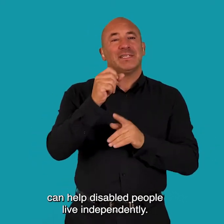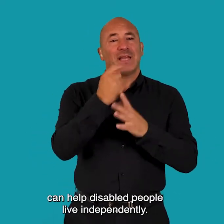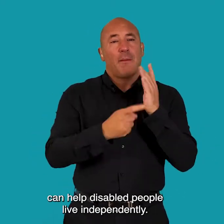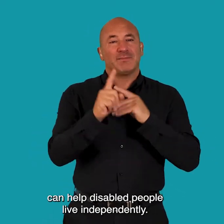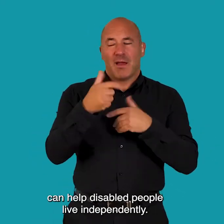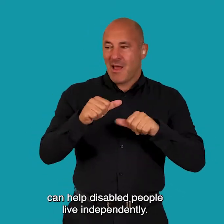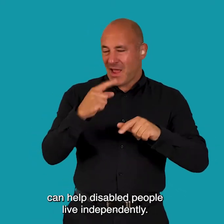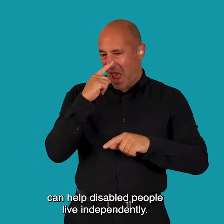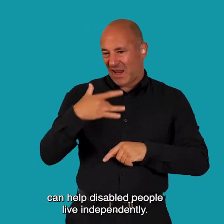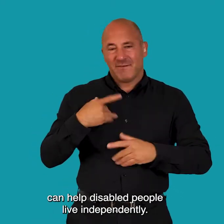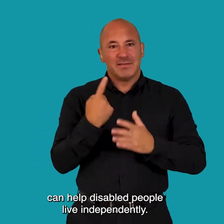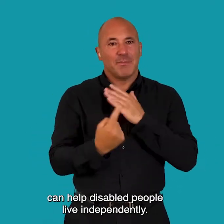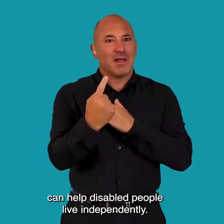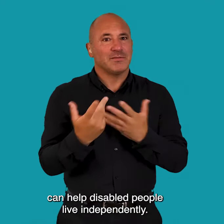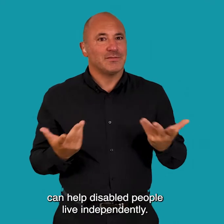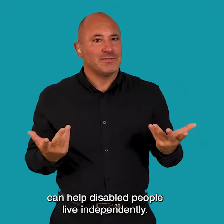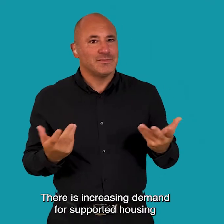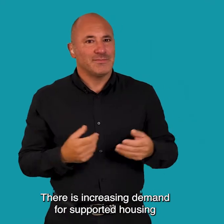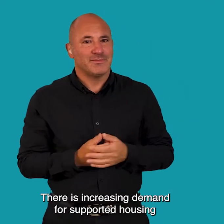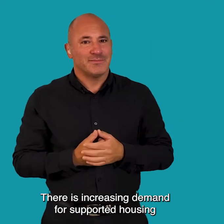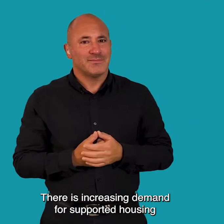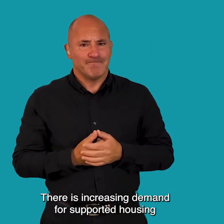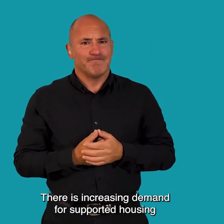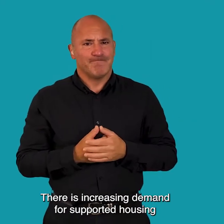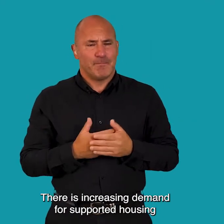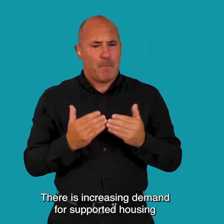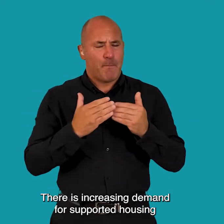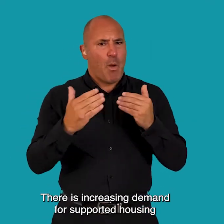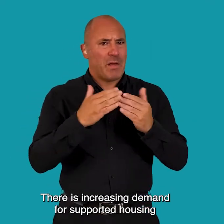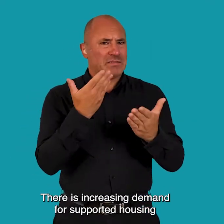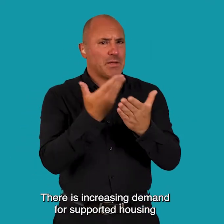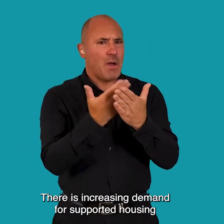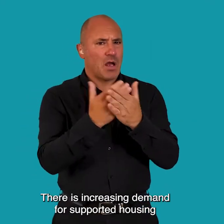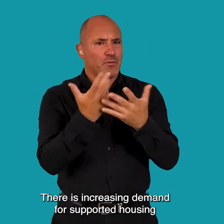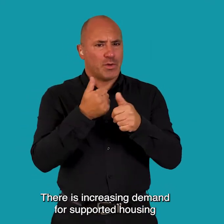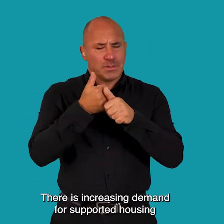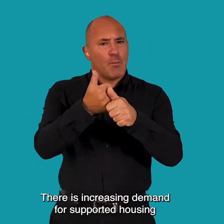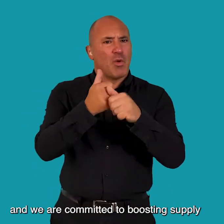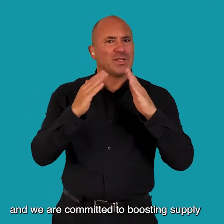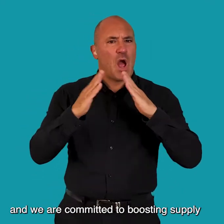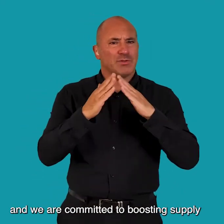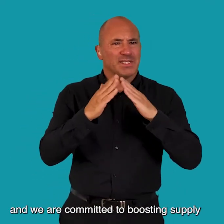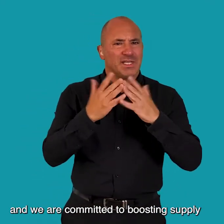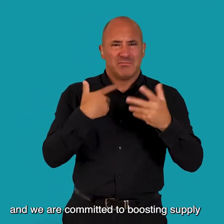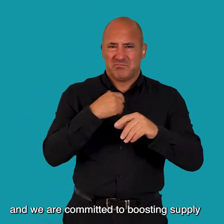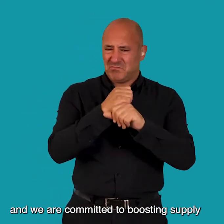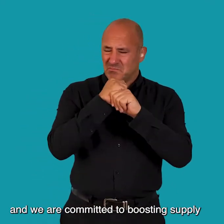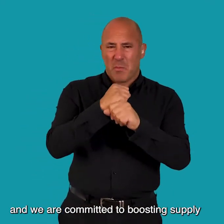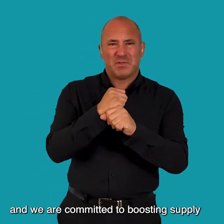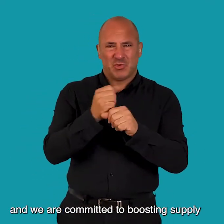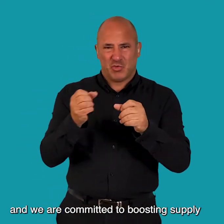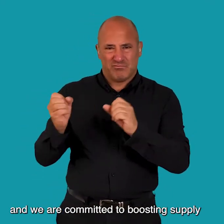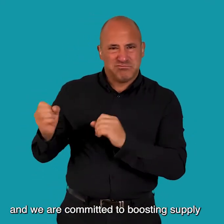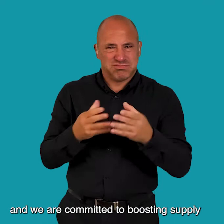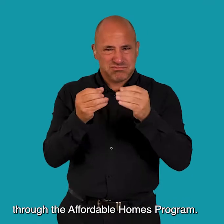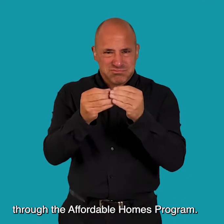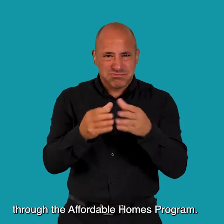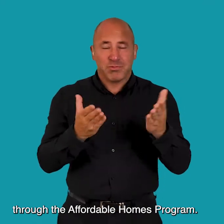live independently. There is increasing demand for supported housing, and we are committed to boosting supply through the